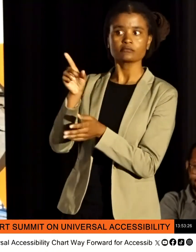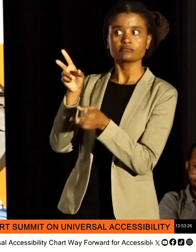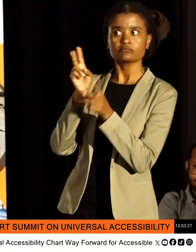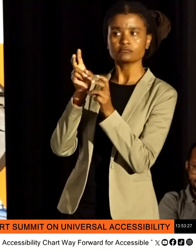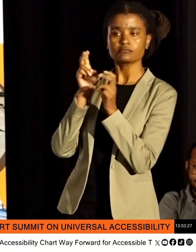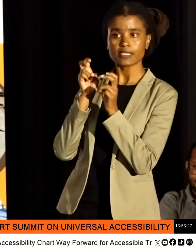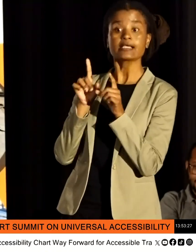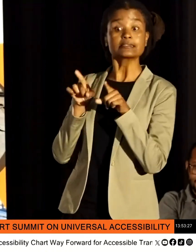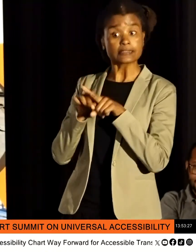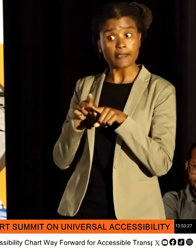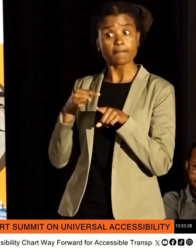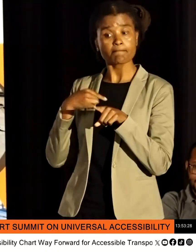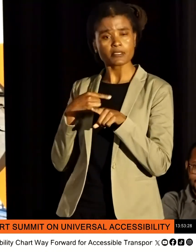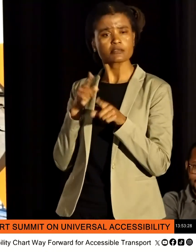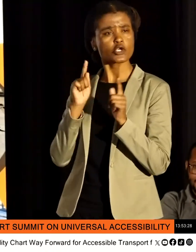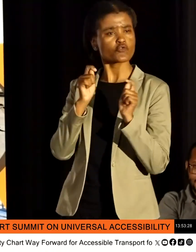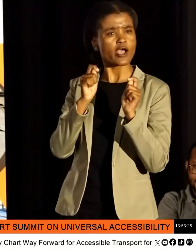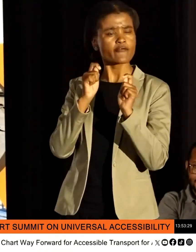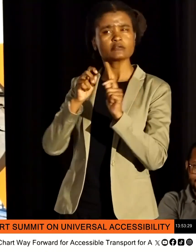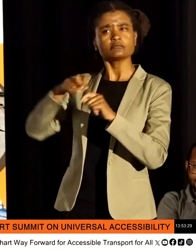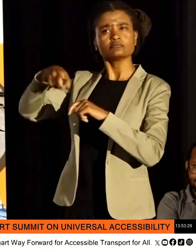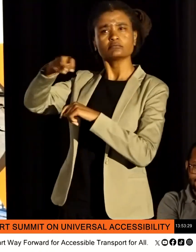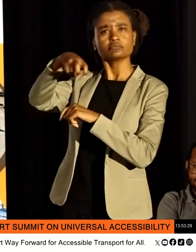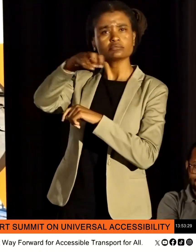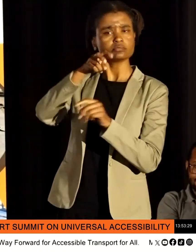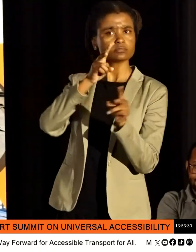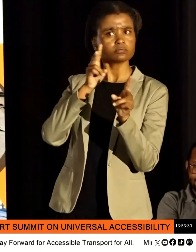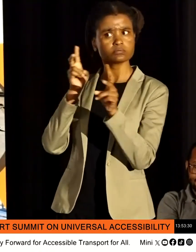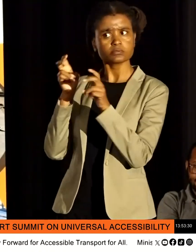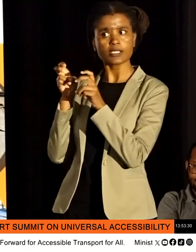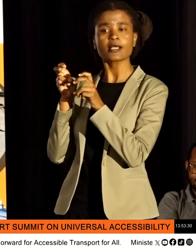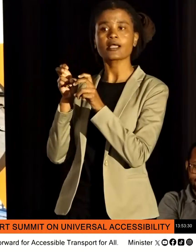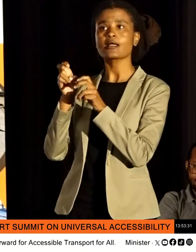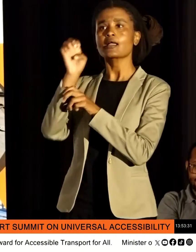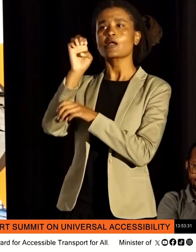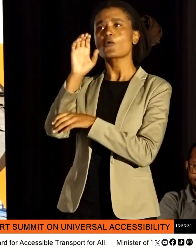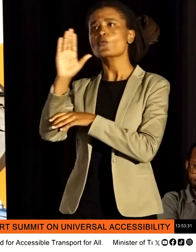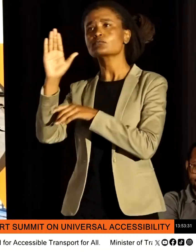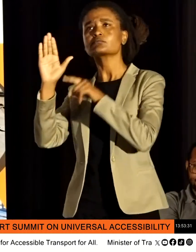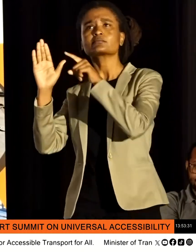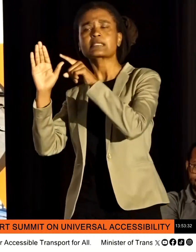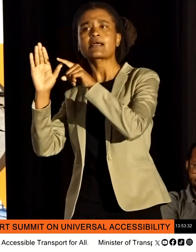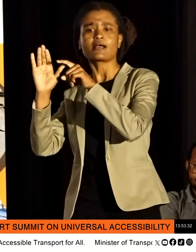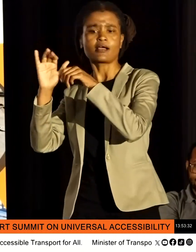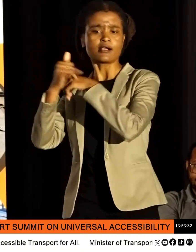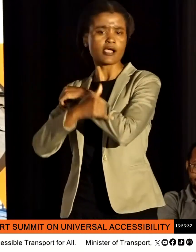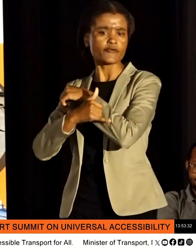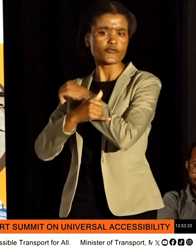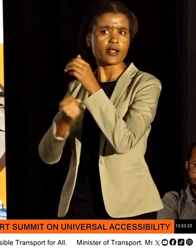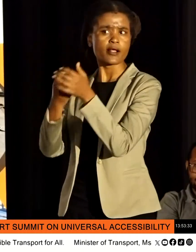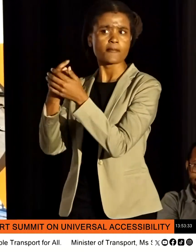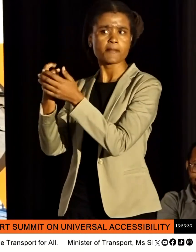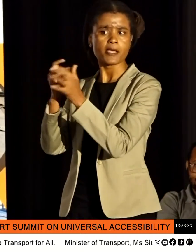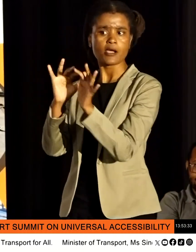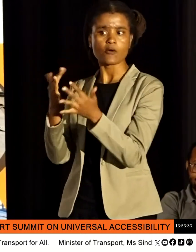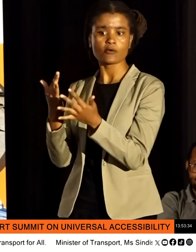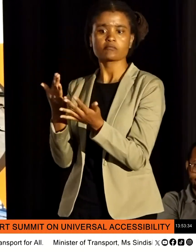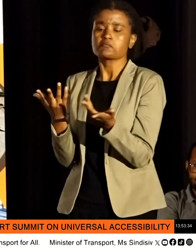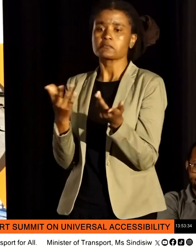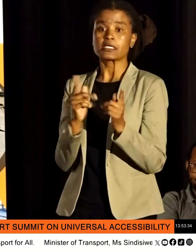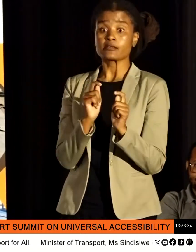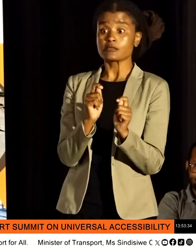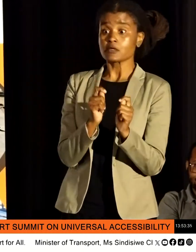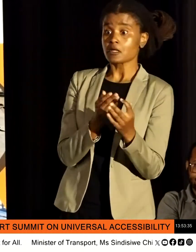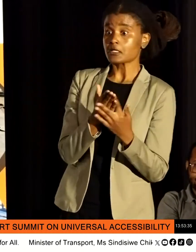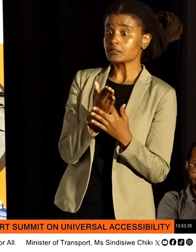I travel, where in other Western countries, accessibility is not even an issue. You get to a flight, there's accessibility. You get